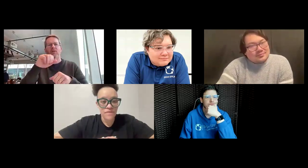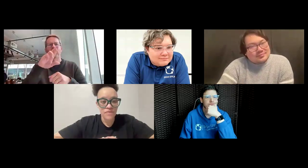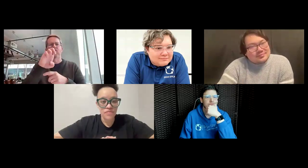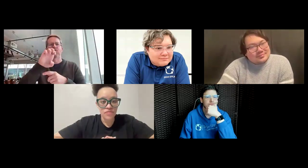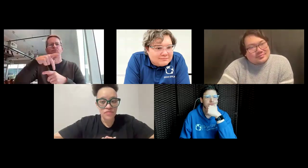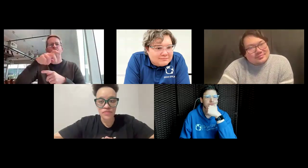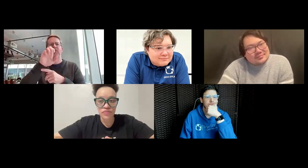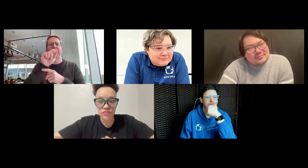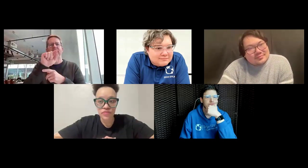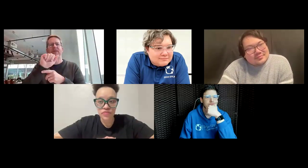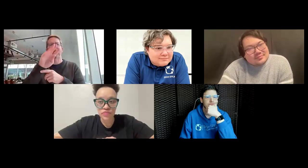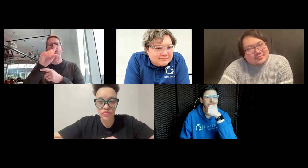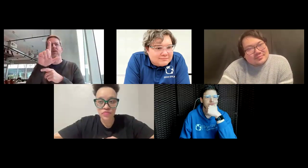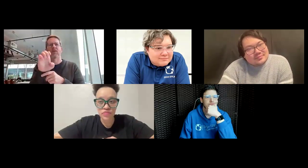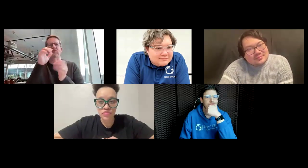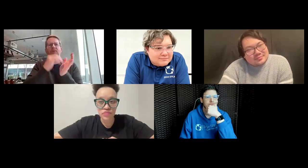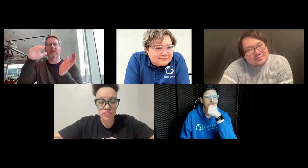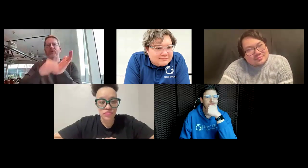making repeatable type